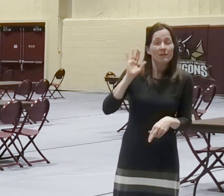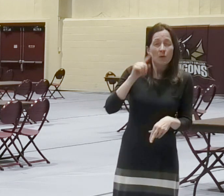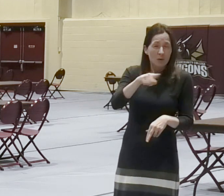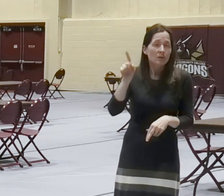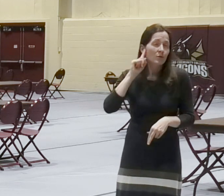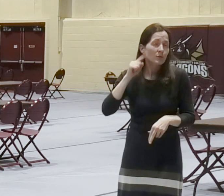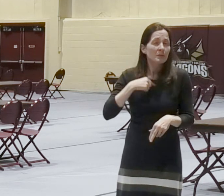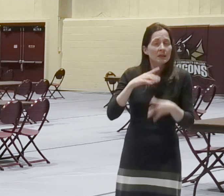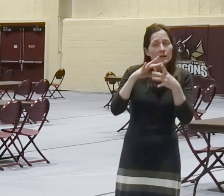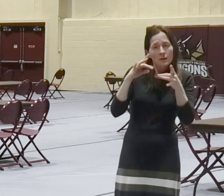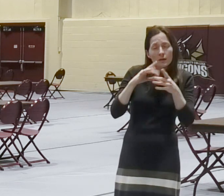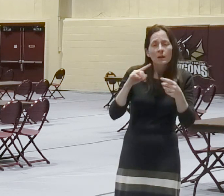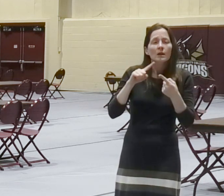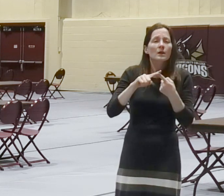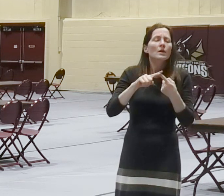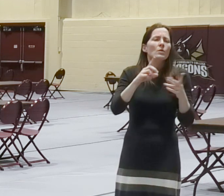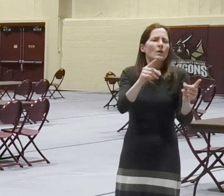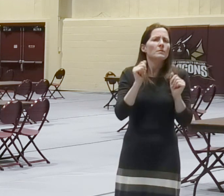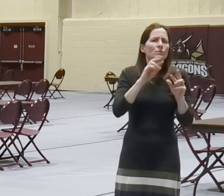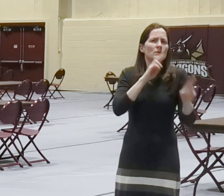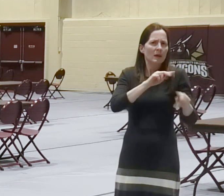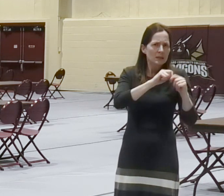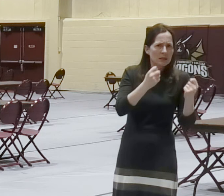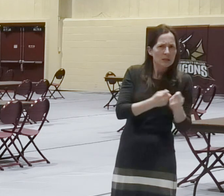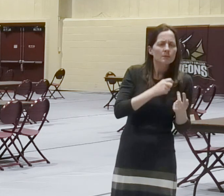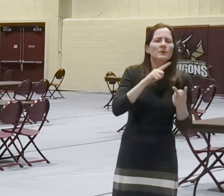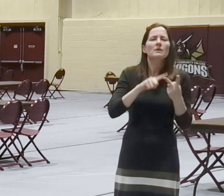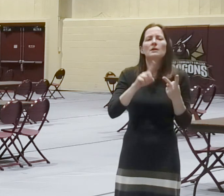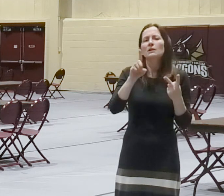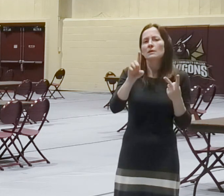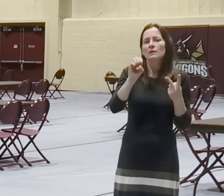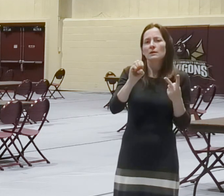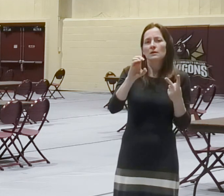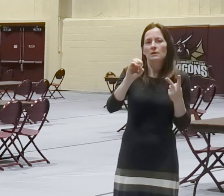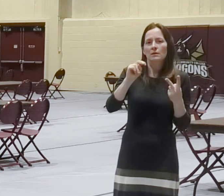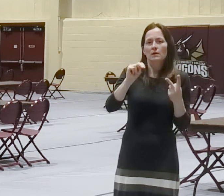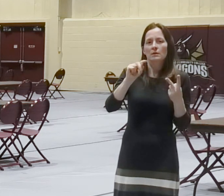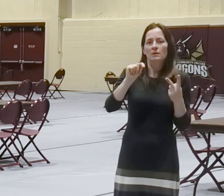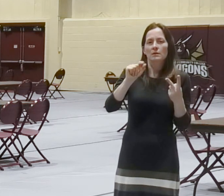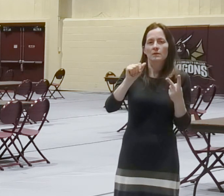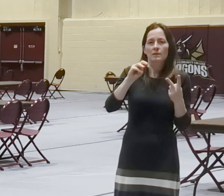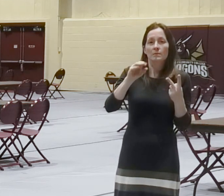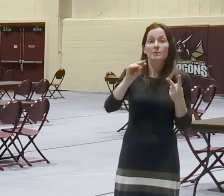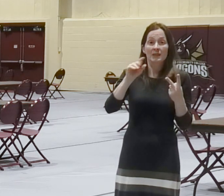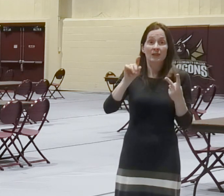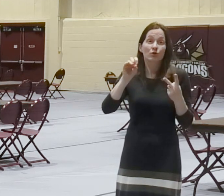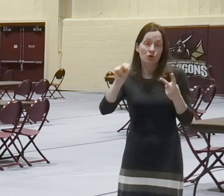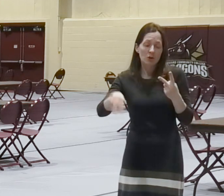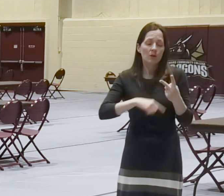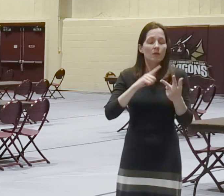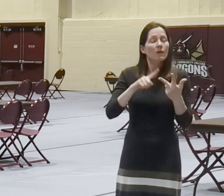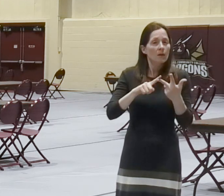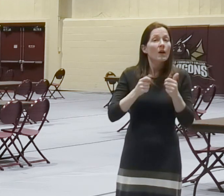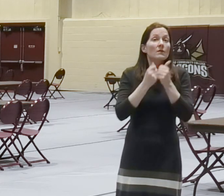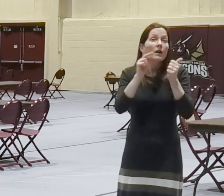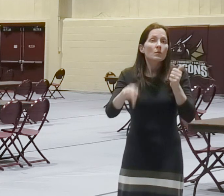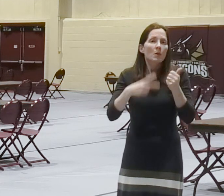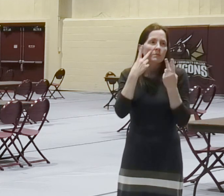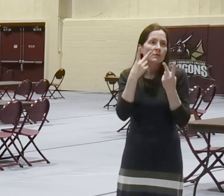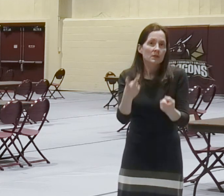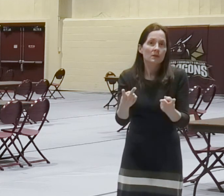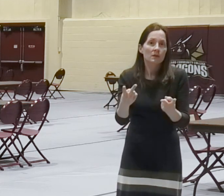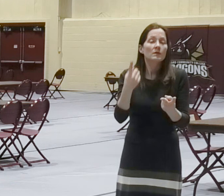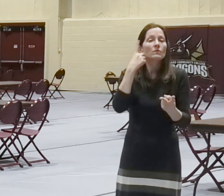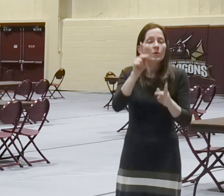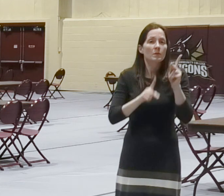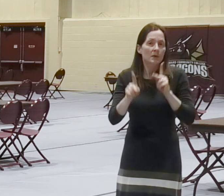our decontamination teams, our follow-up in-home visits for those who were symptomatic or COVID positive and chose to